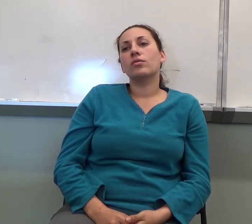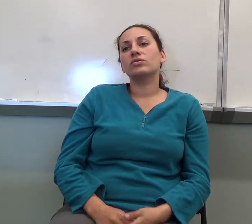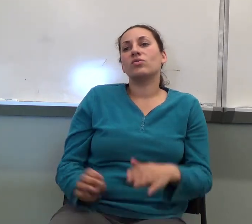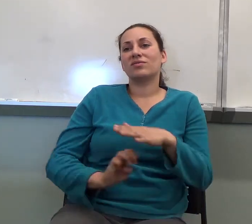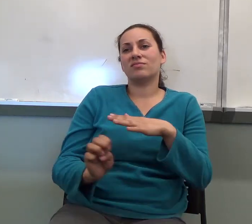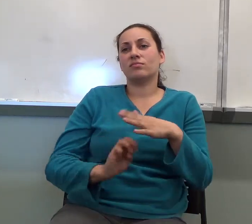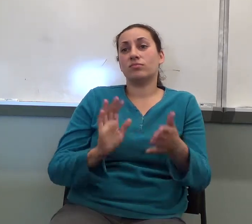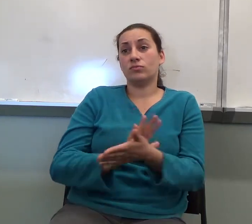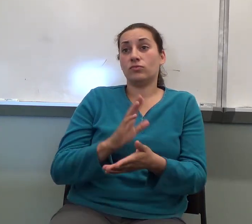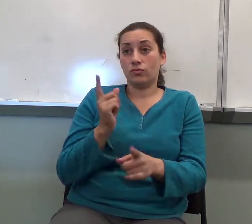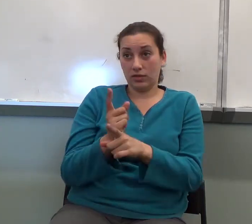0.0042.